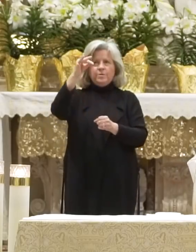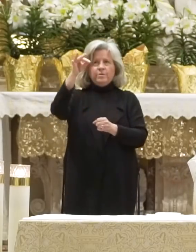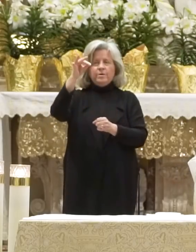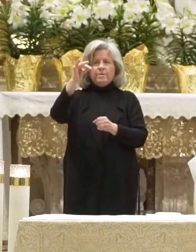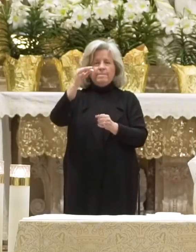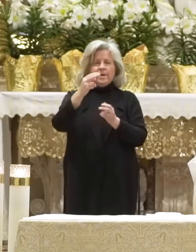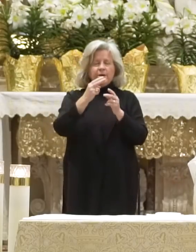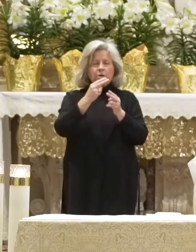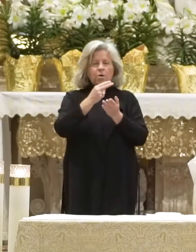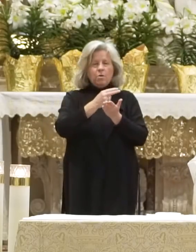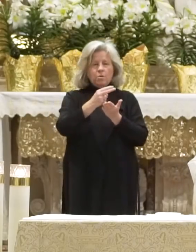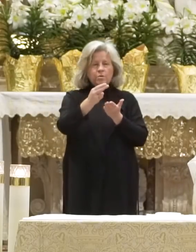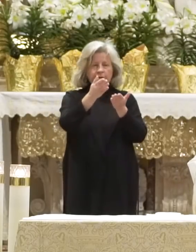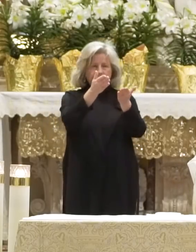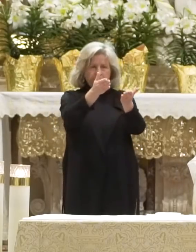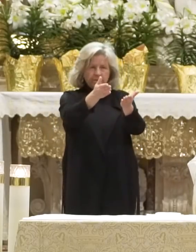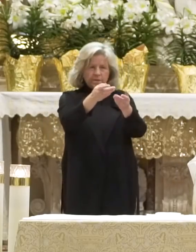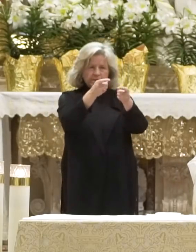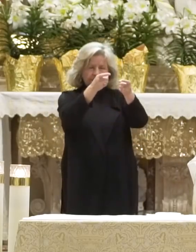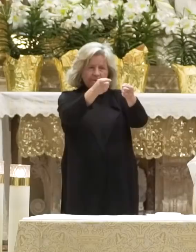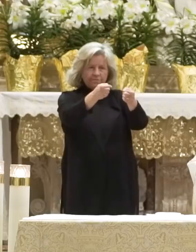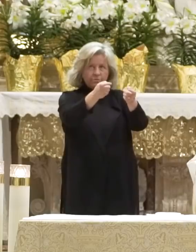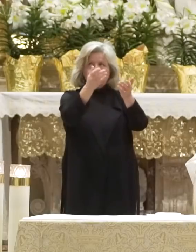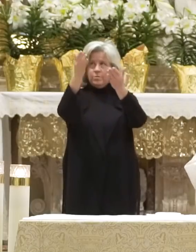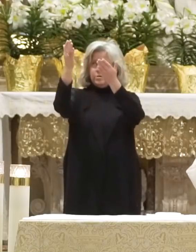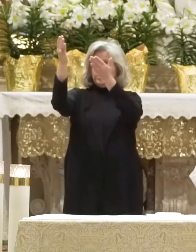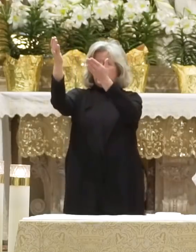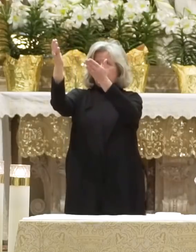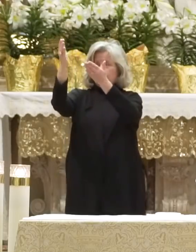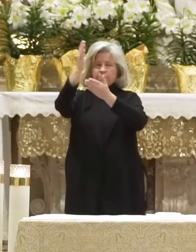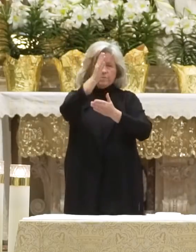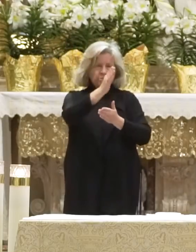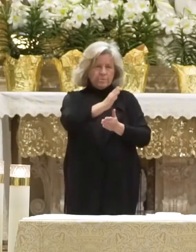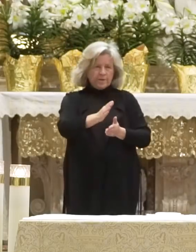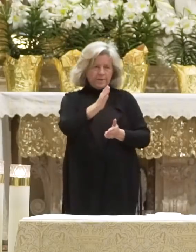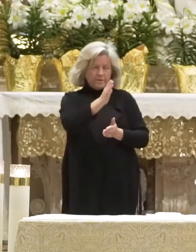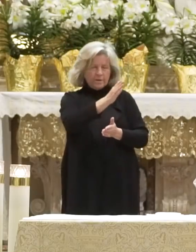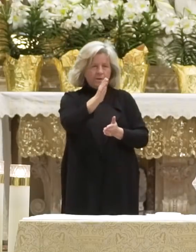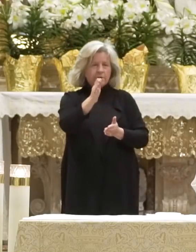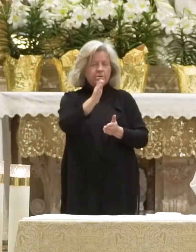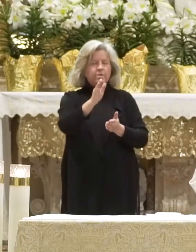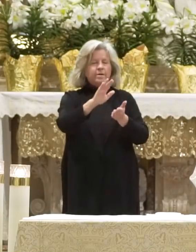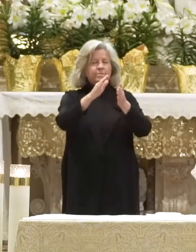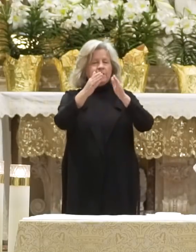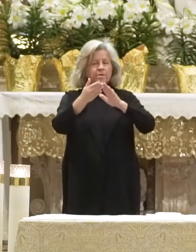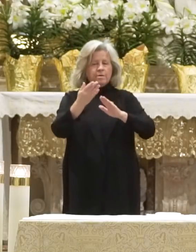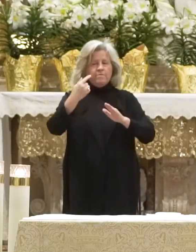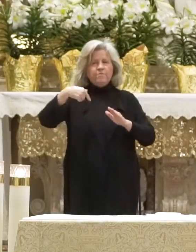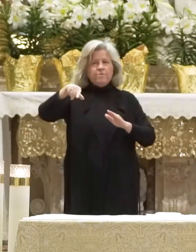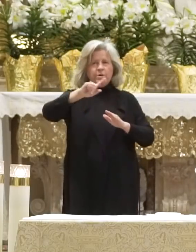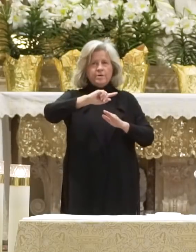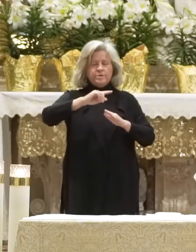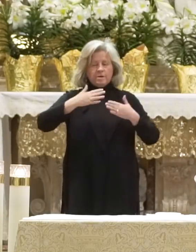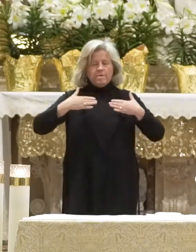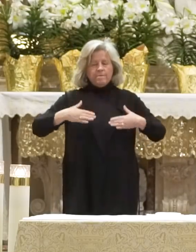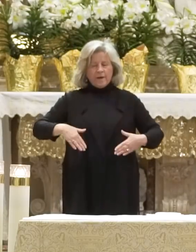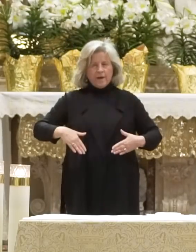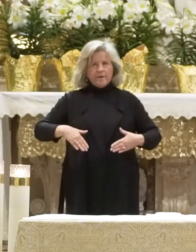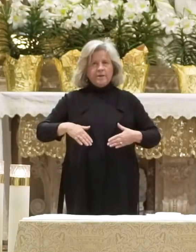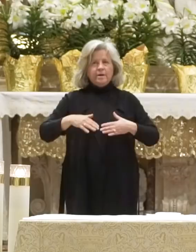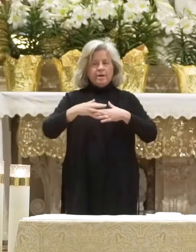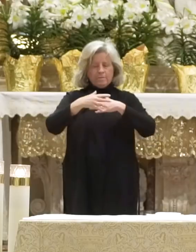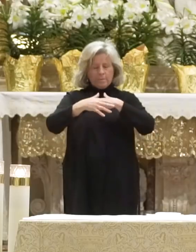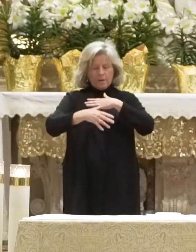these gifts we have brought to you for consecration, that they may become for us the body and blood of your